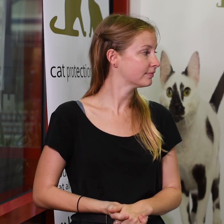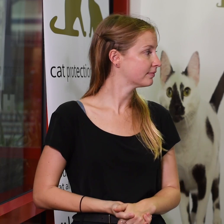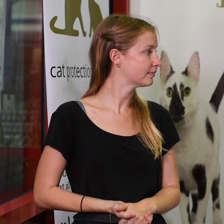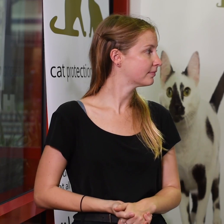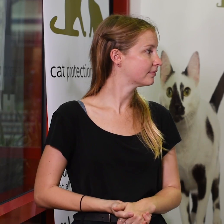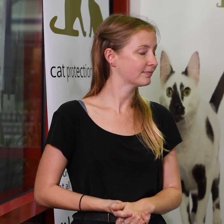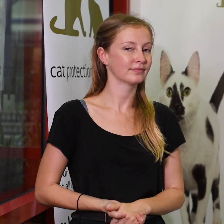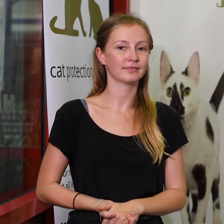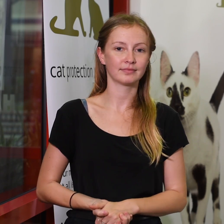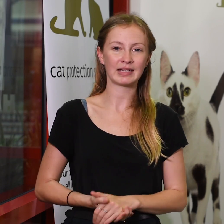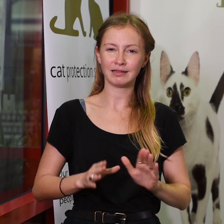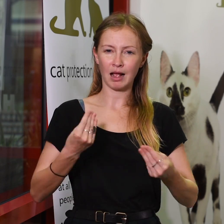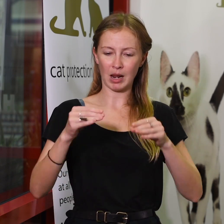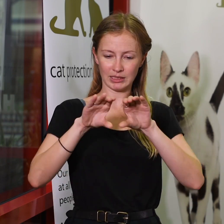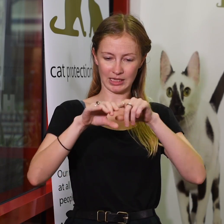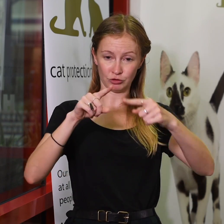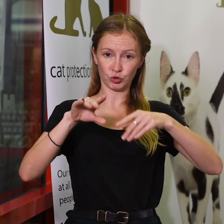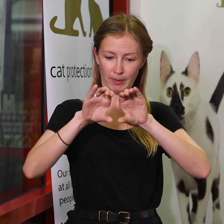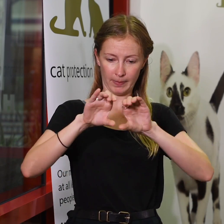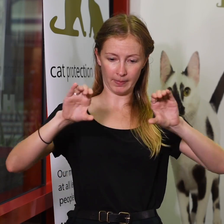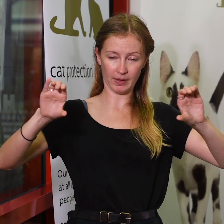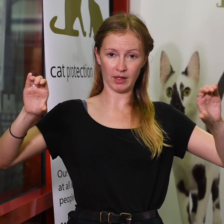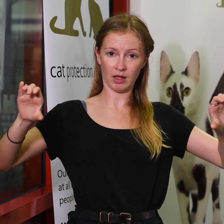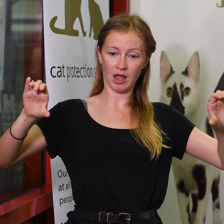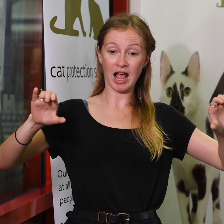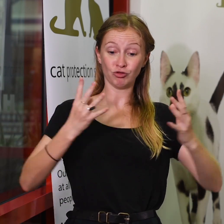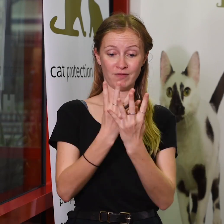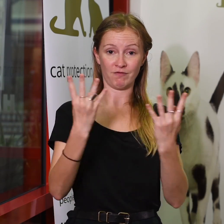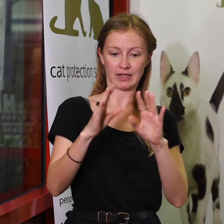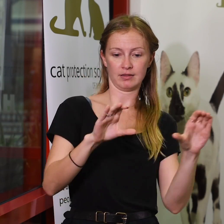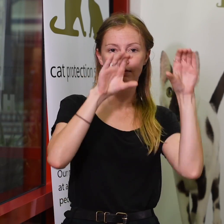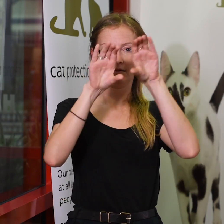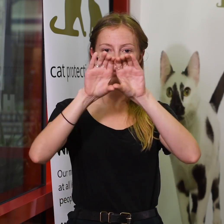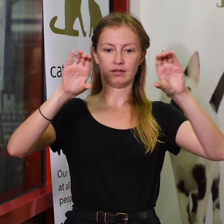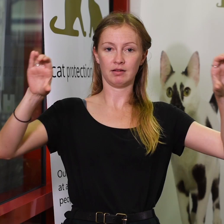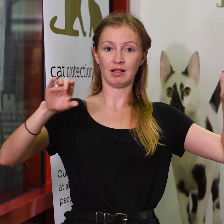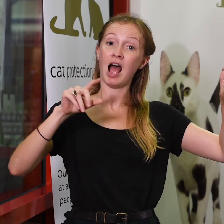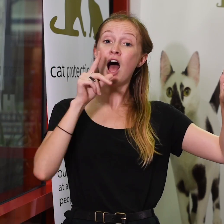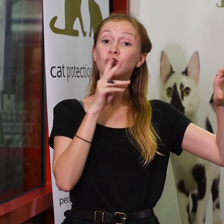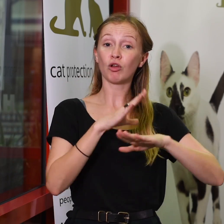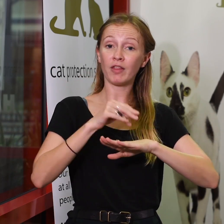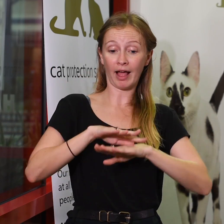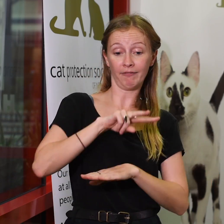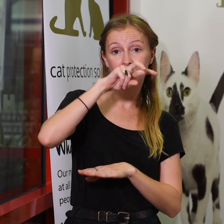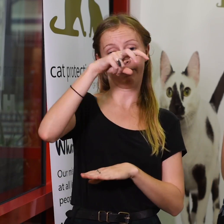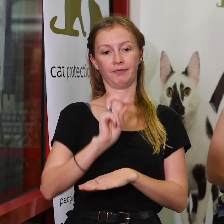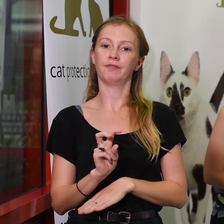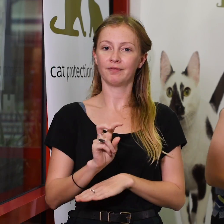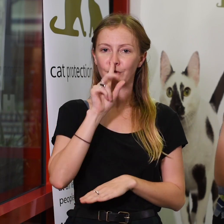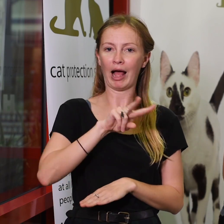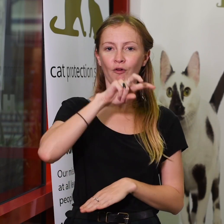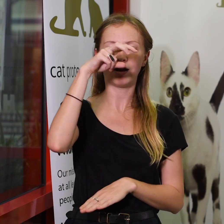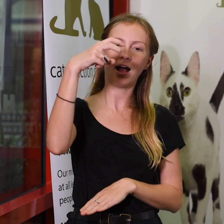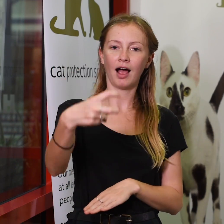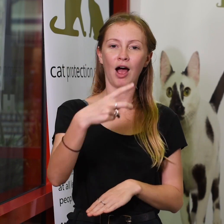plastic sort of tube that goes on the top of the fence. When the cat jumps up, it can't get purchased on the tube and it can't jump out of